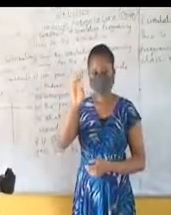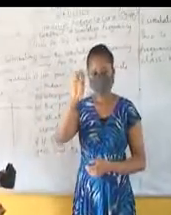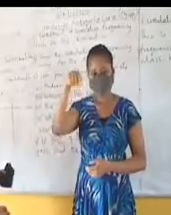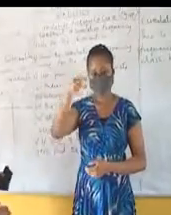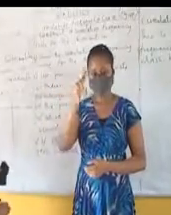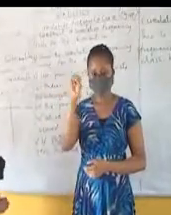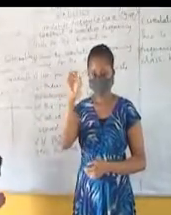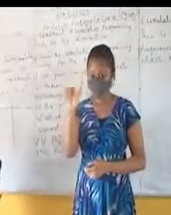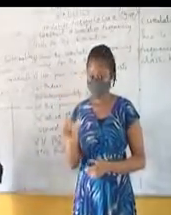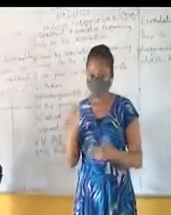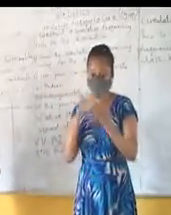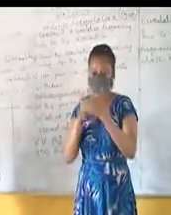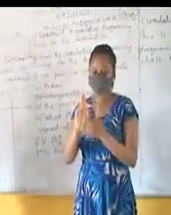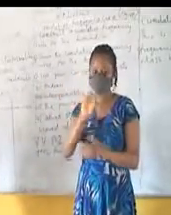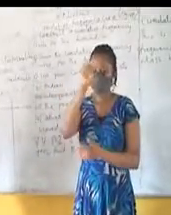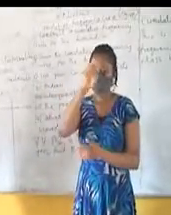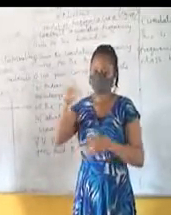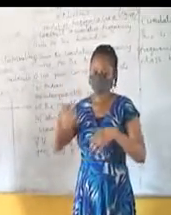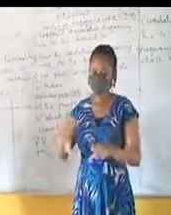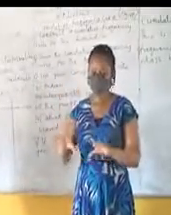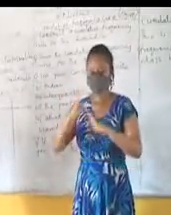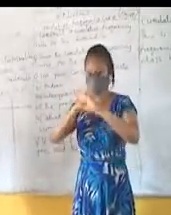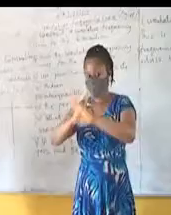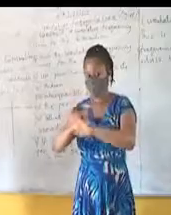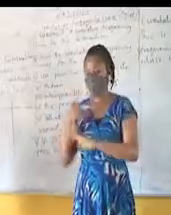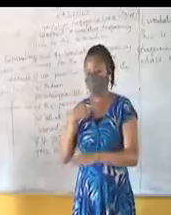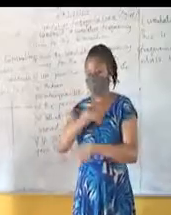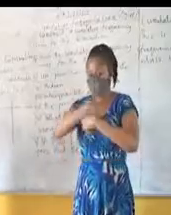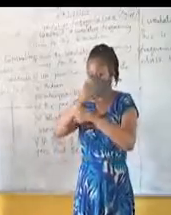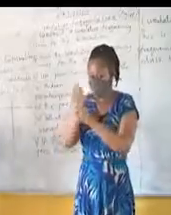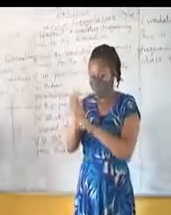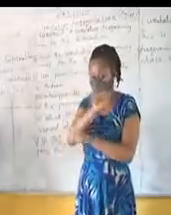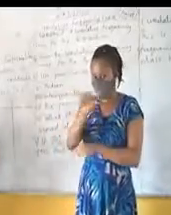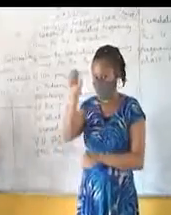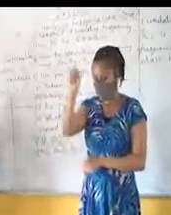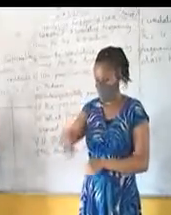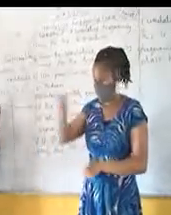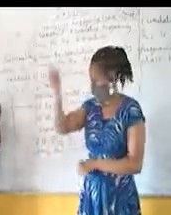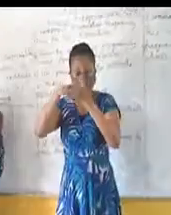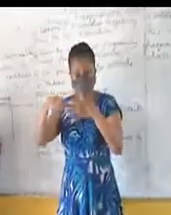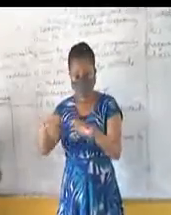boundary, we are going to create a column of cumulative frequency.